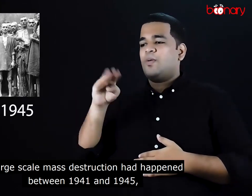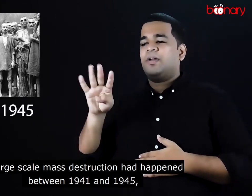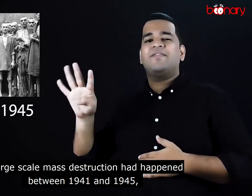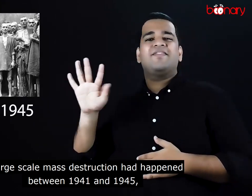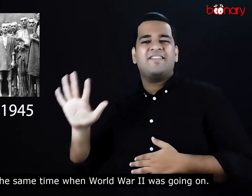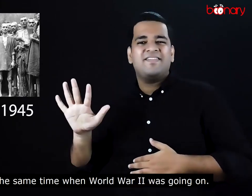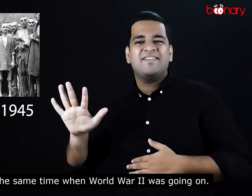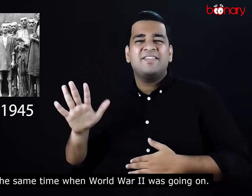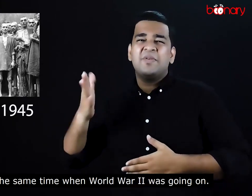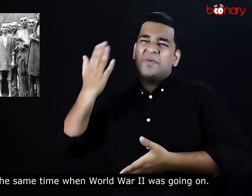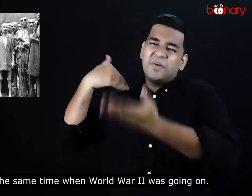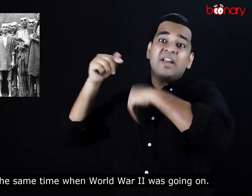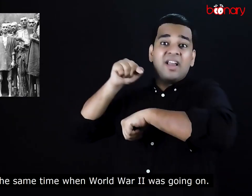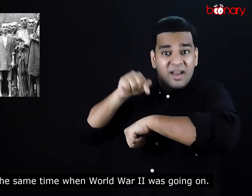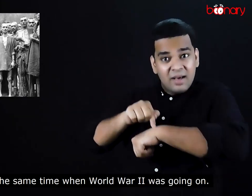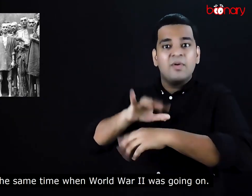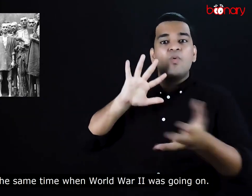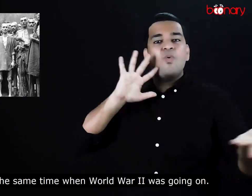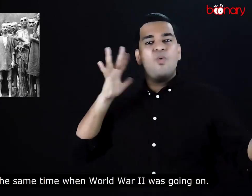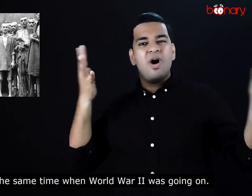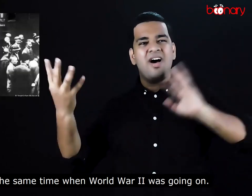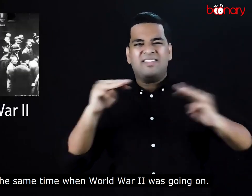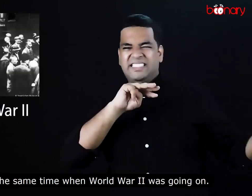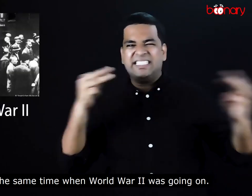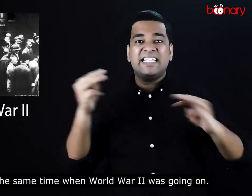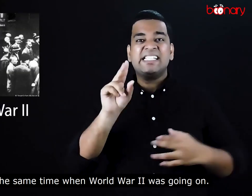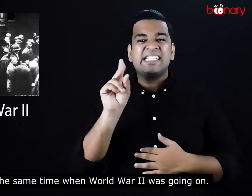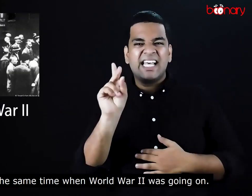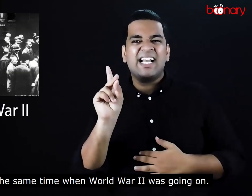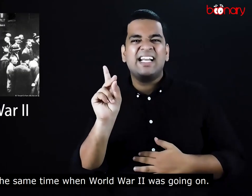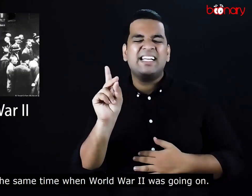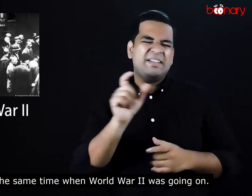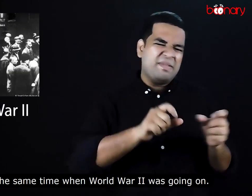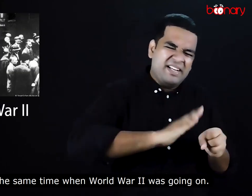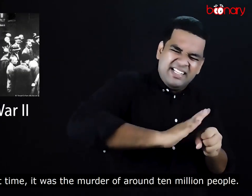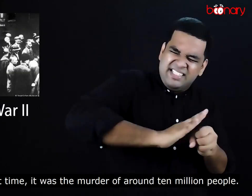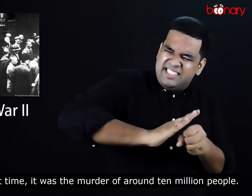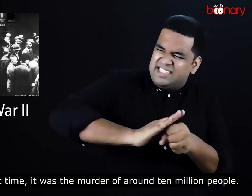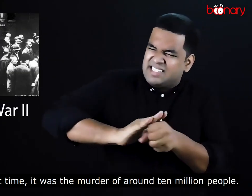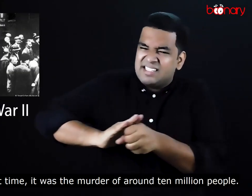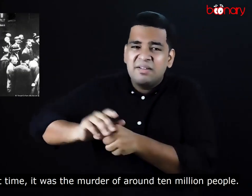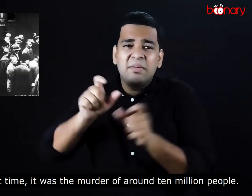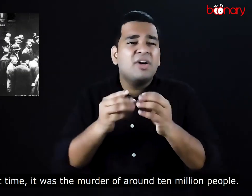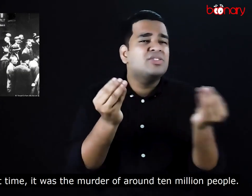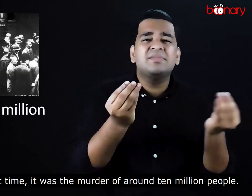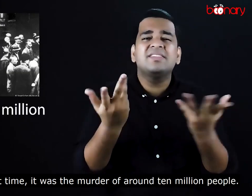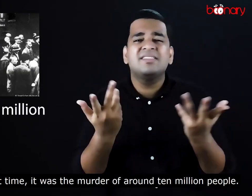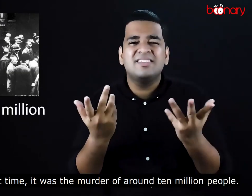1945. That was the same time when World War II was going on. During that time, it was the murder